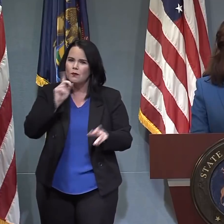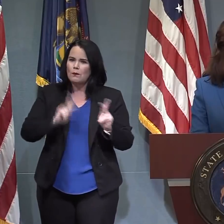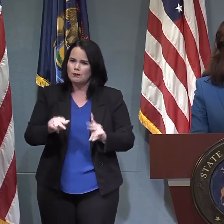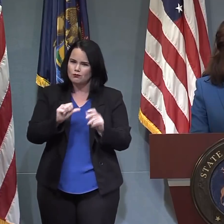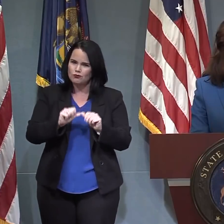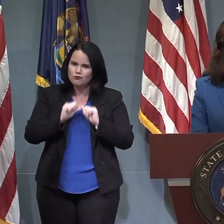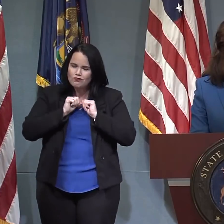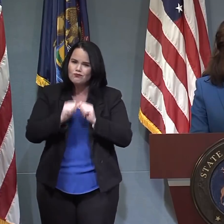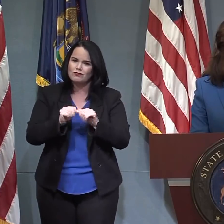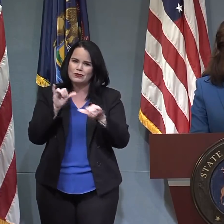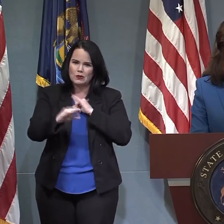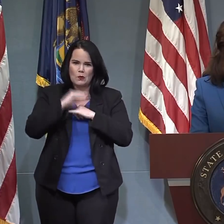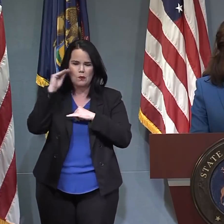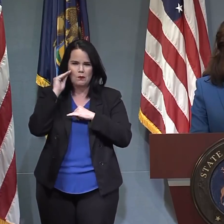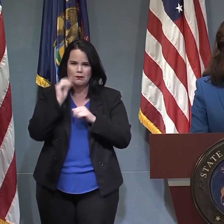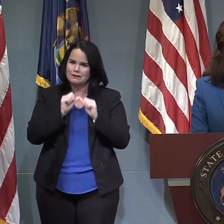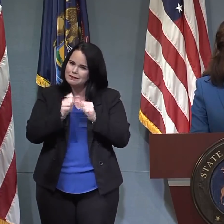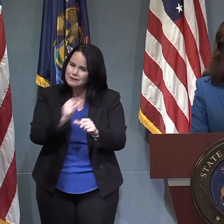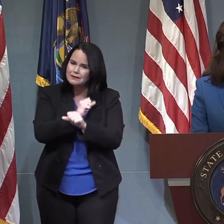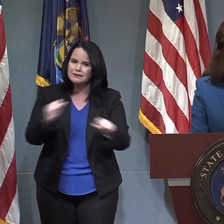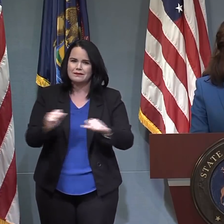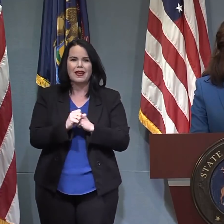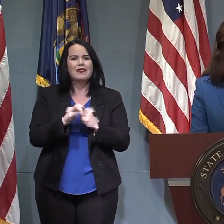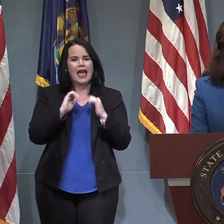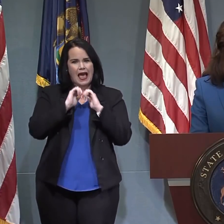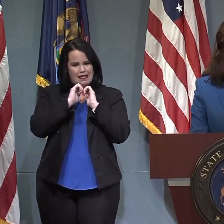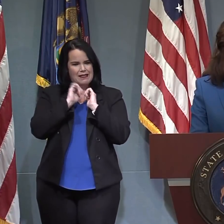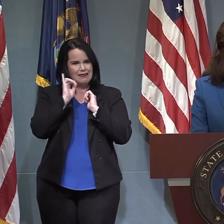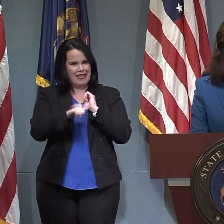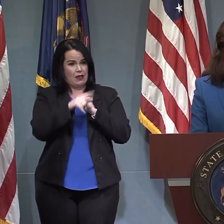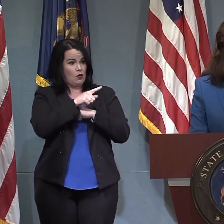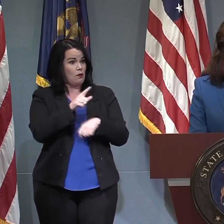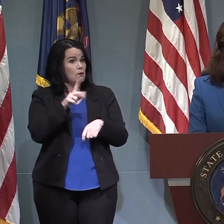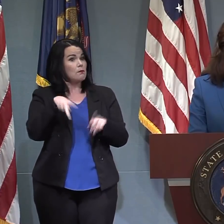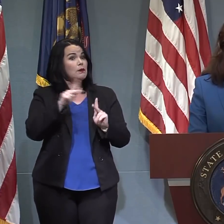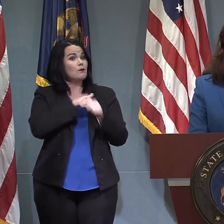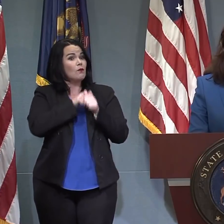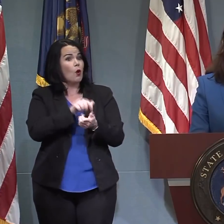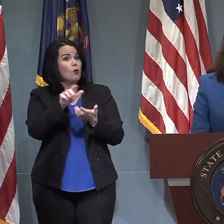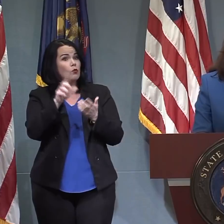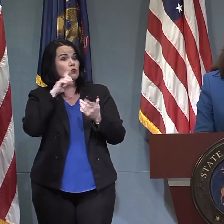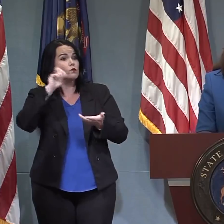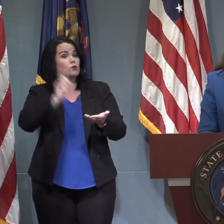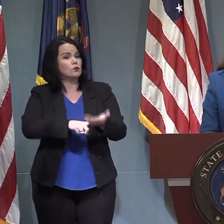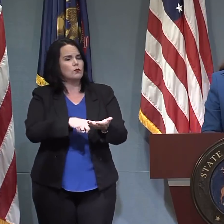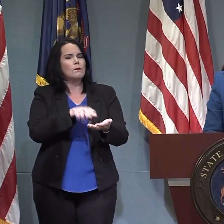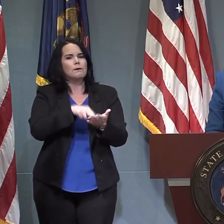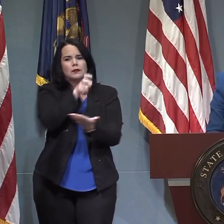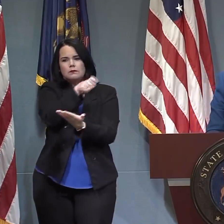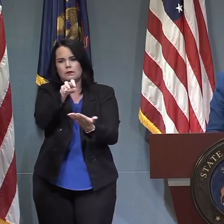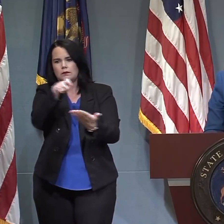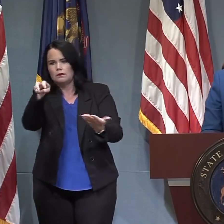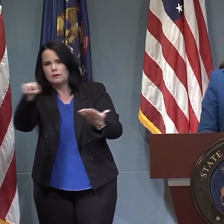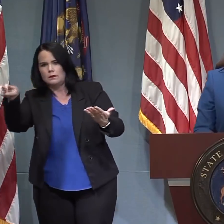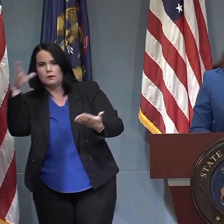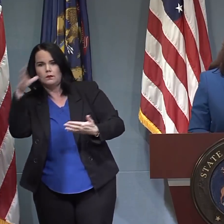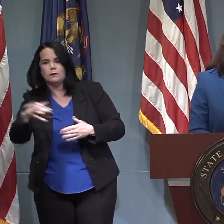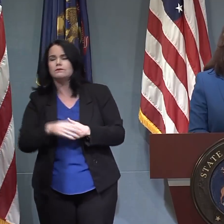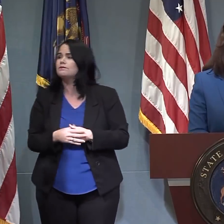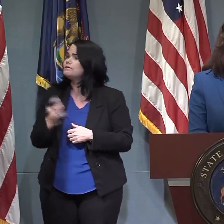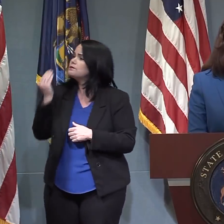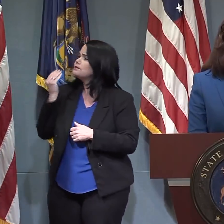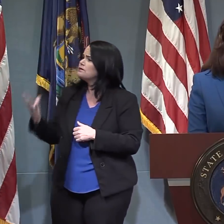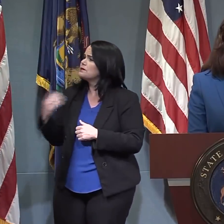continue to turn this dial and take the next step into the next phase. Governor, some nursing homes in the state have